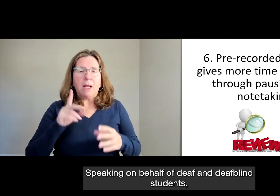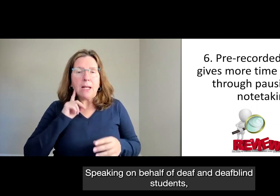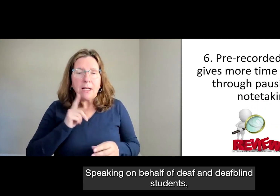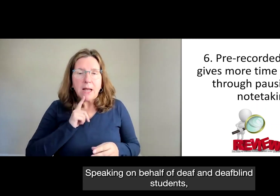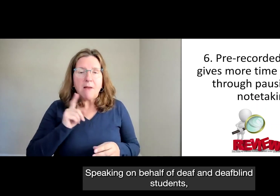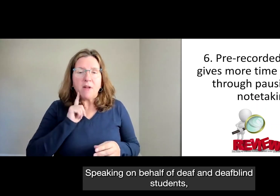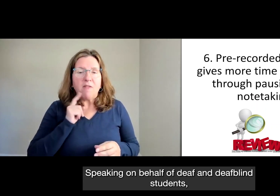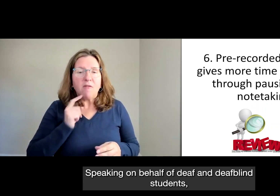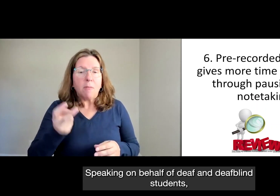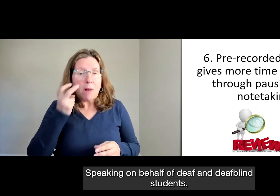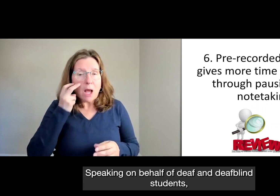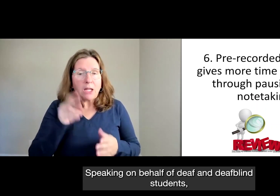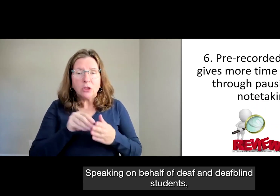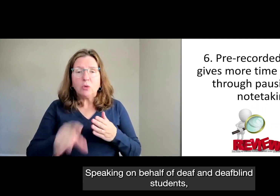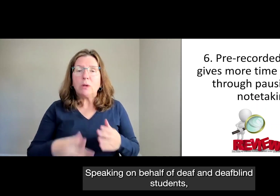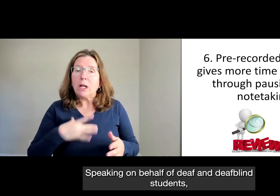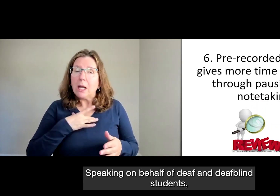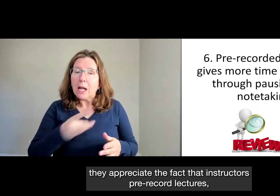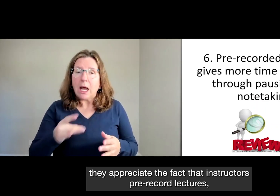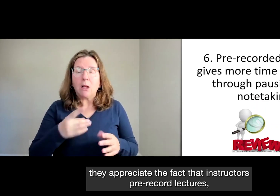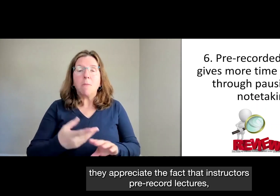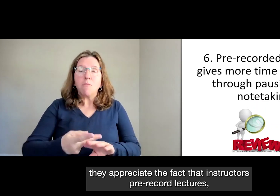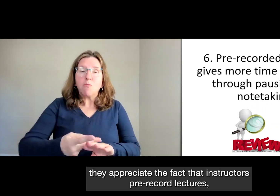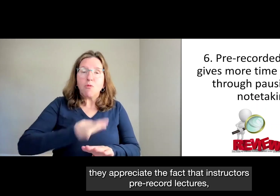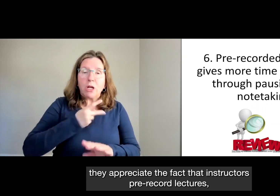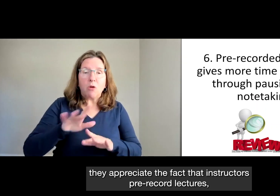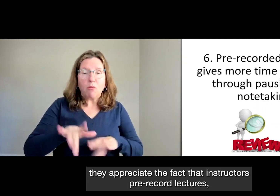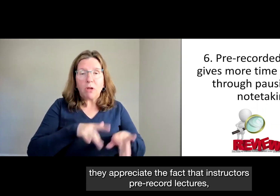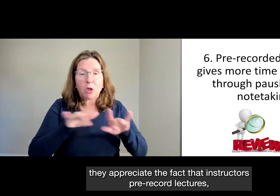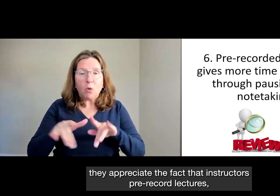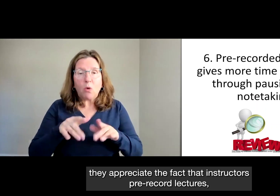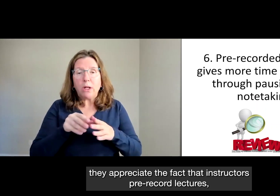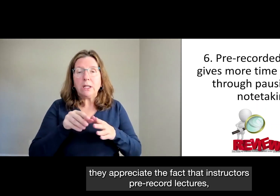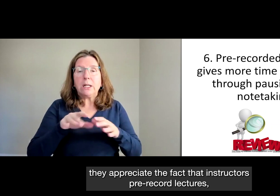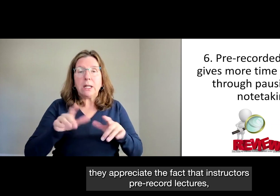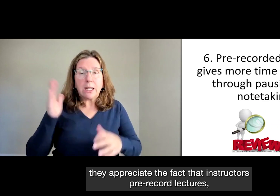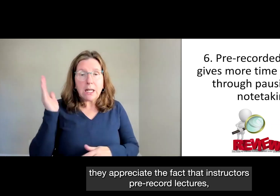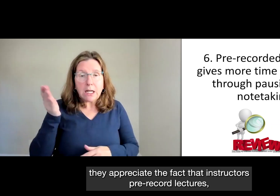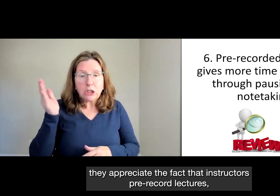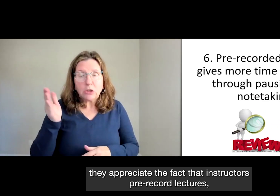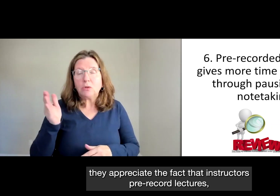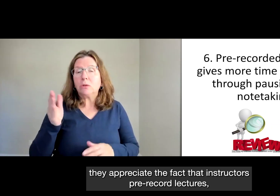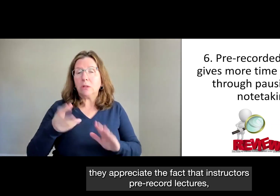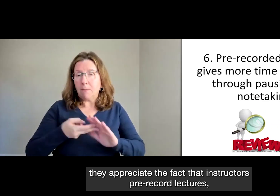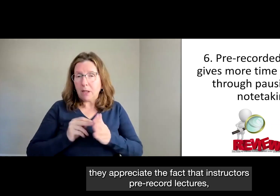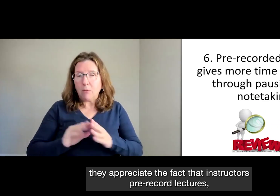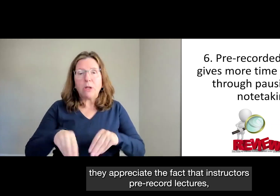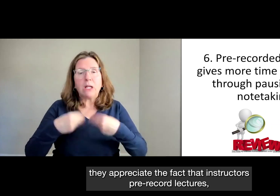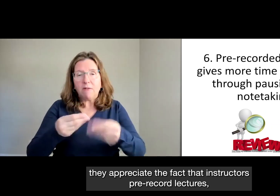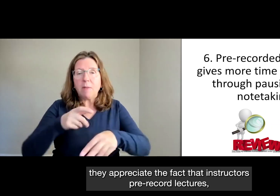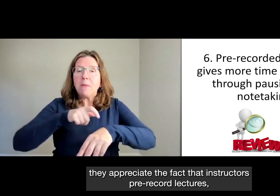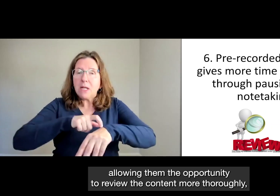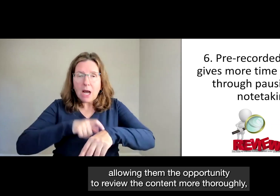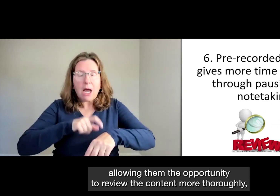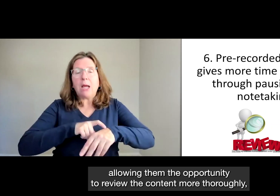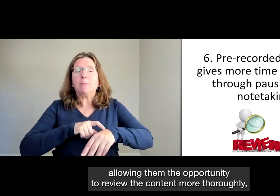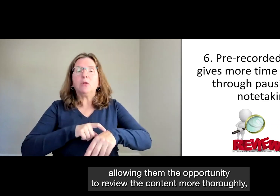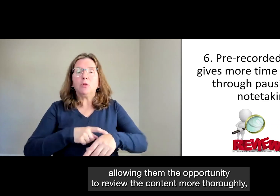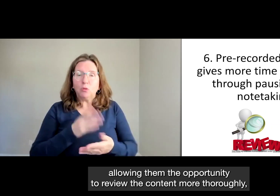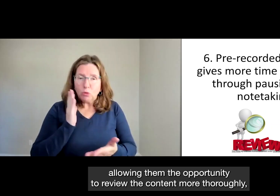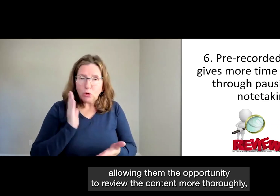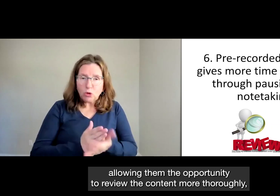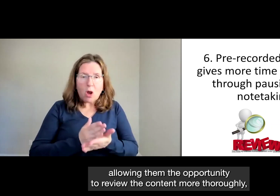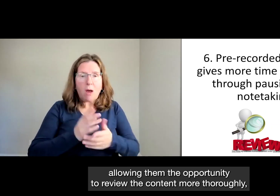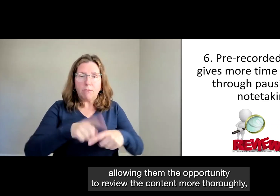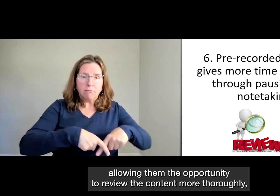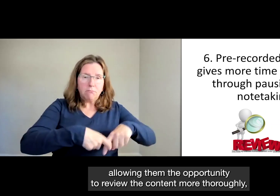Speaking on behalf of deaf and deafblind students, they appreciate the fact that instructors pre-record lectures, allowing them